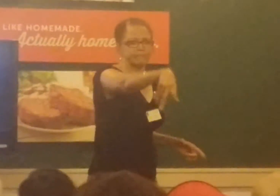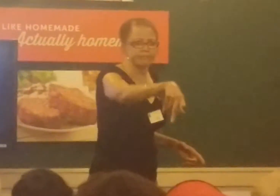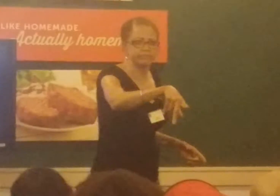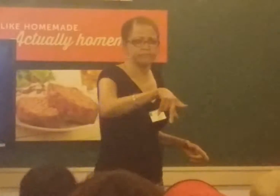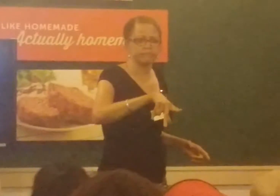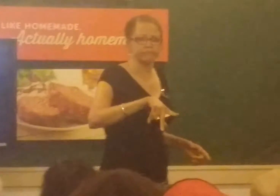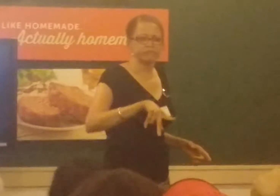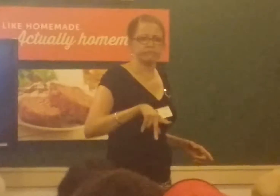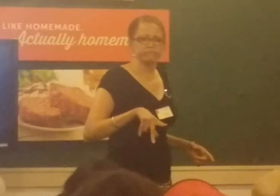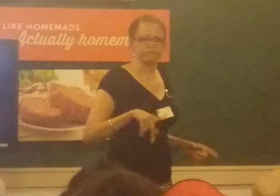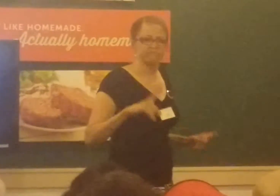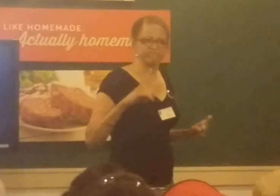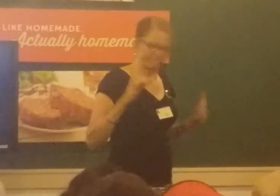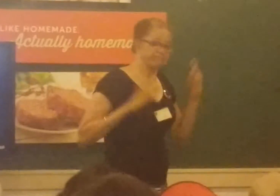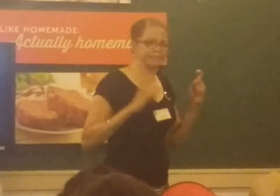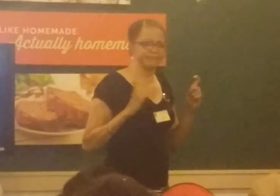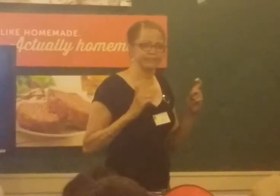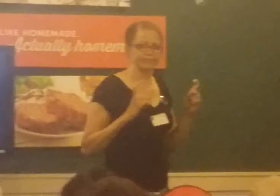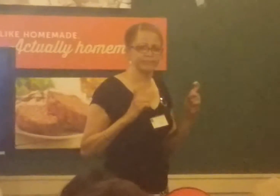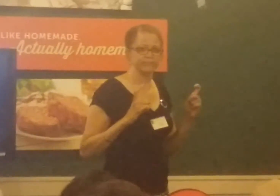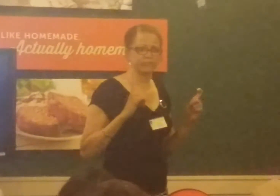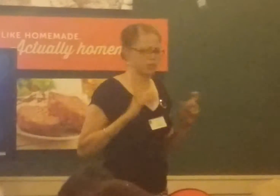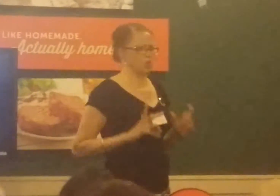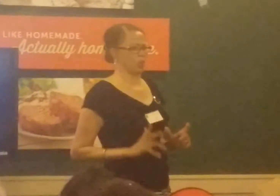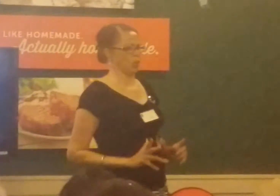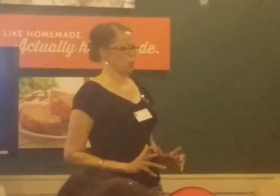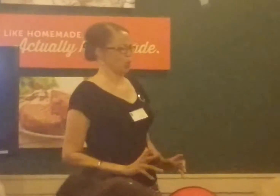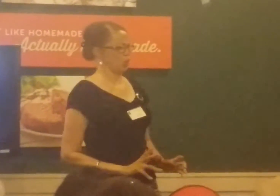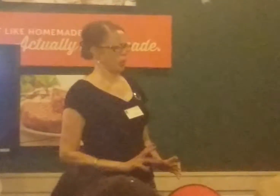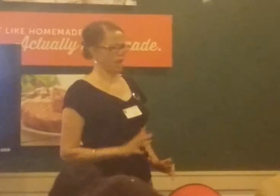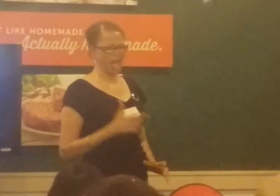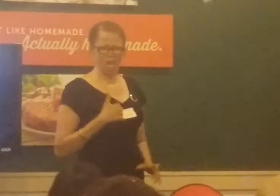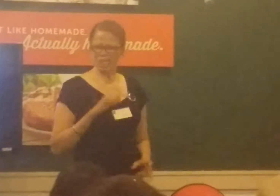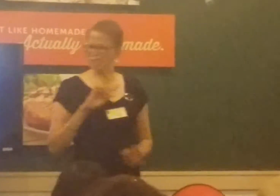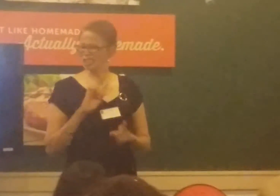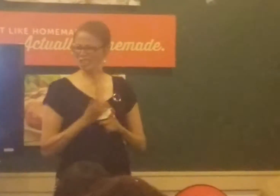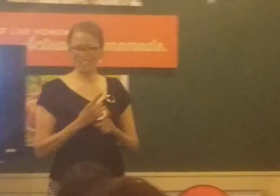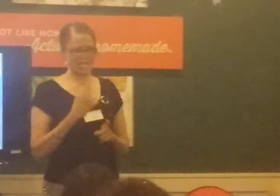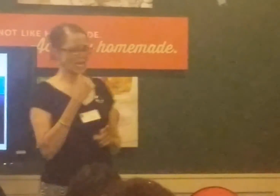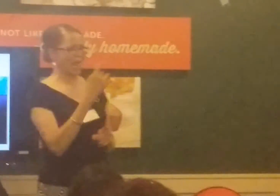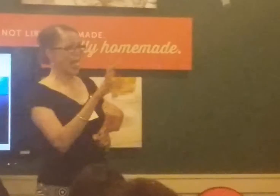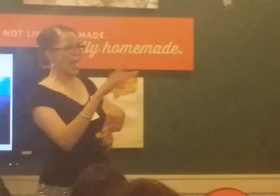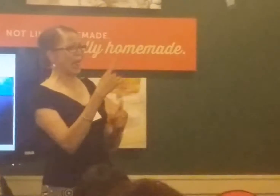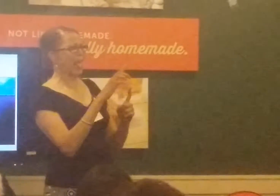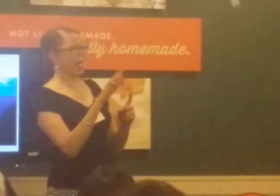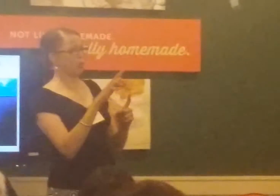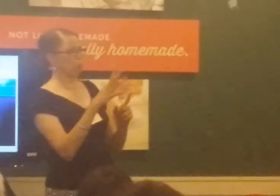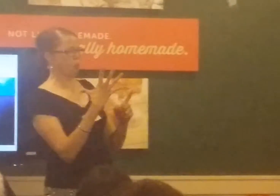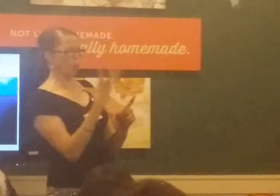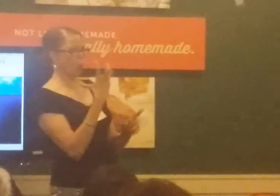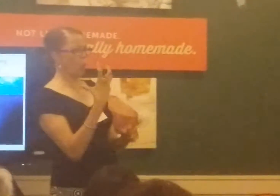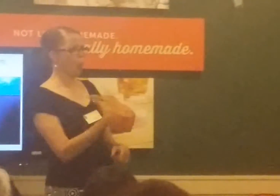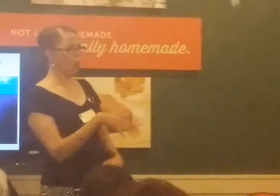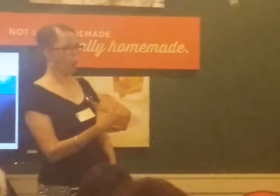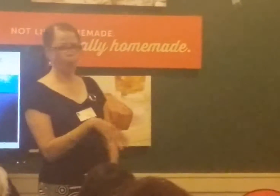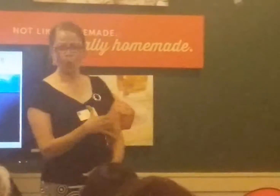you're just like somebody might scream at you and you just might react like a child. And it's like, wait a minute. I didn't say all of that. And they